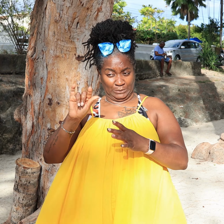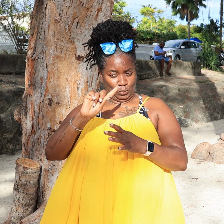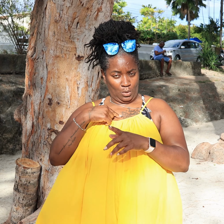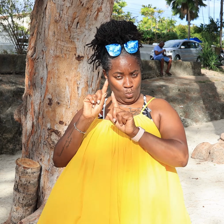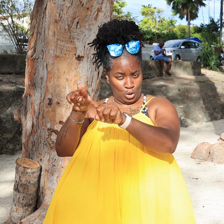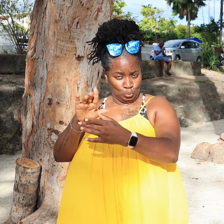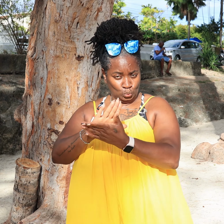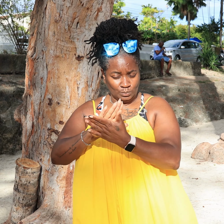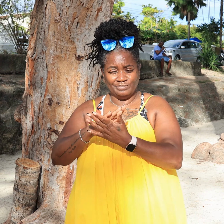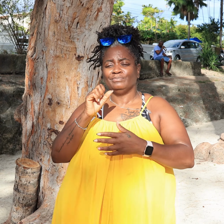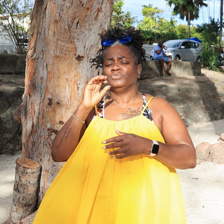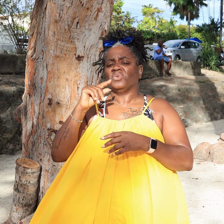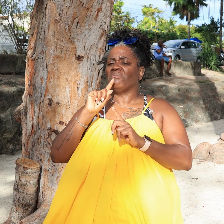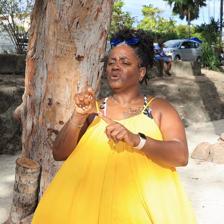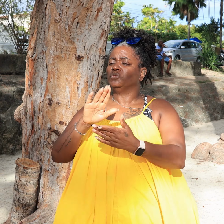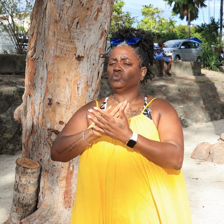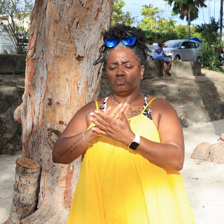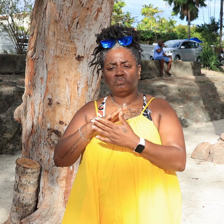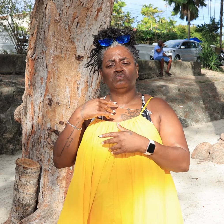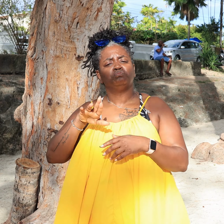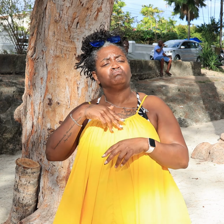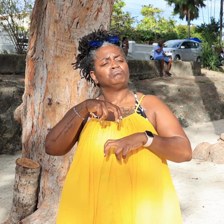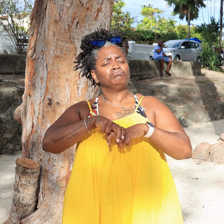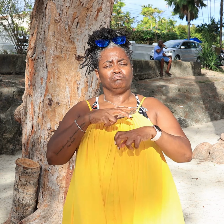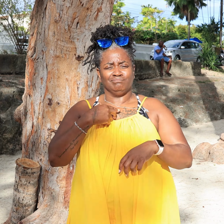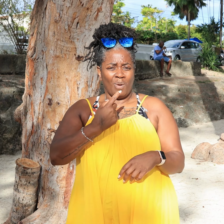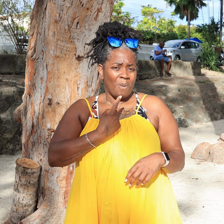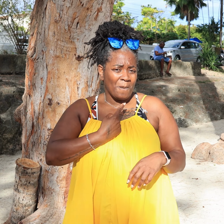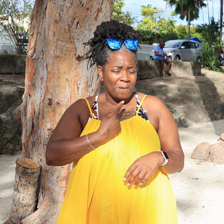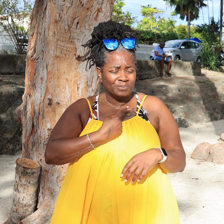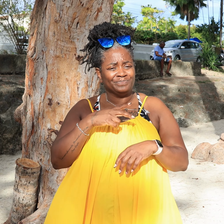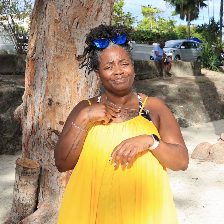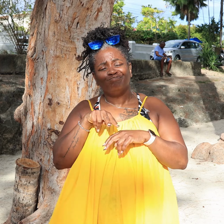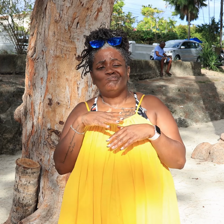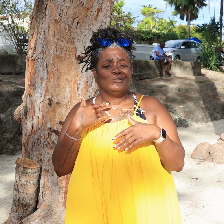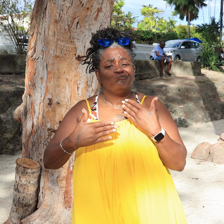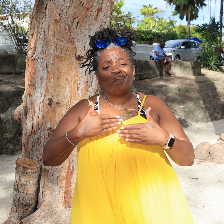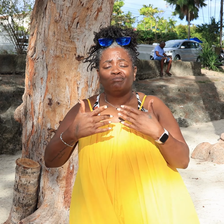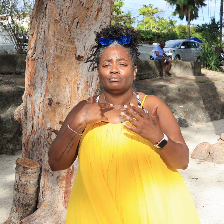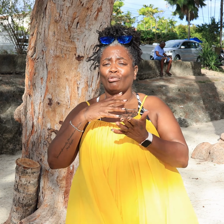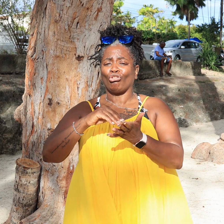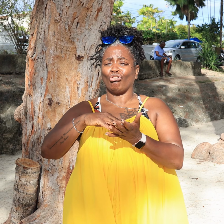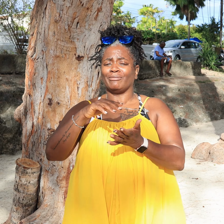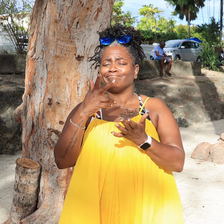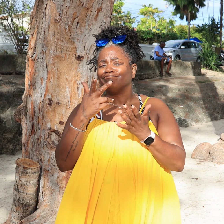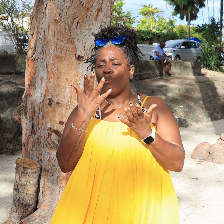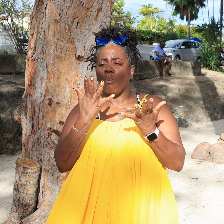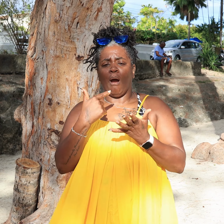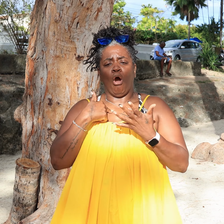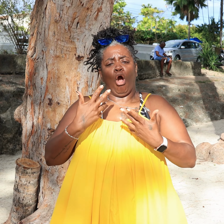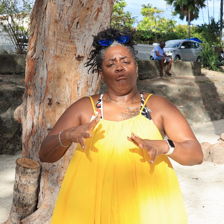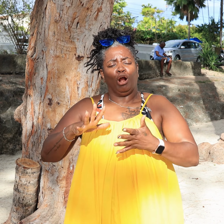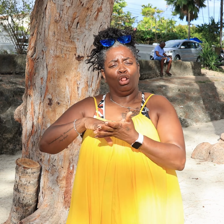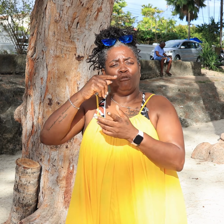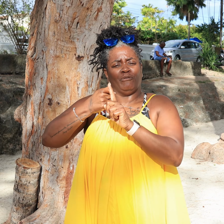that's where I went to school, and I would sit alone, and the things that I was